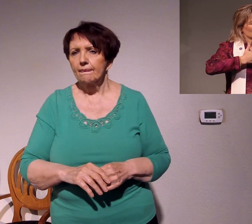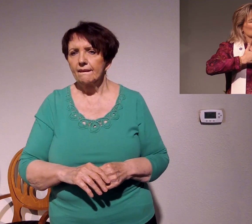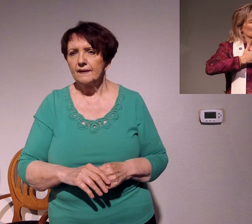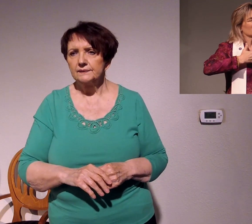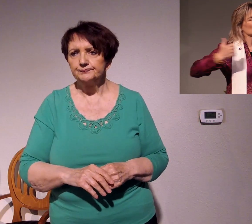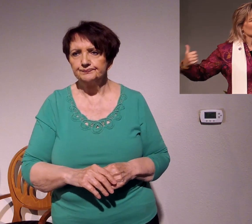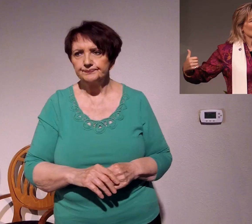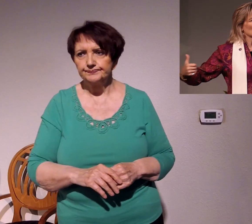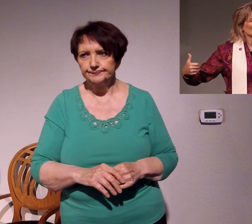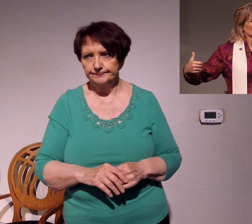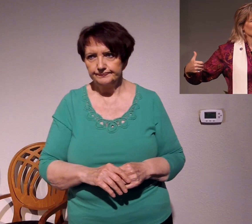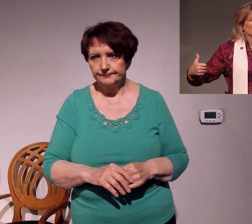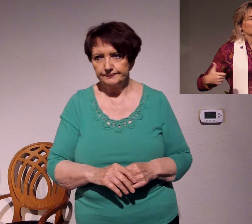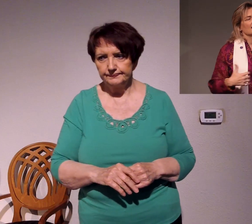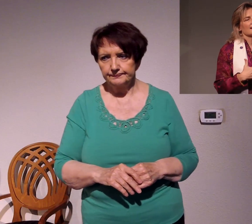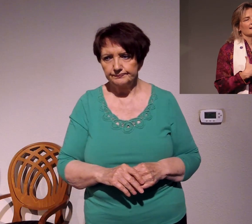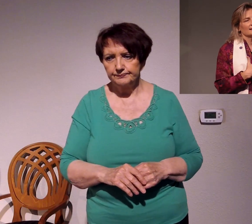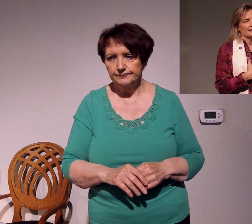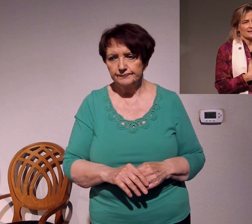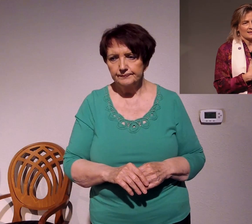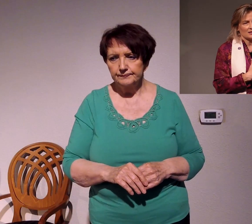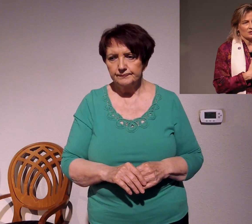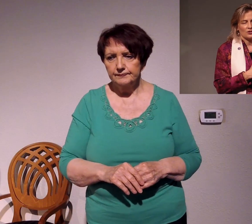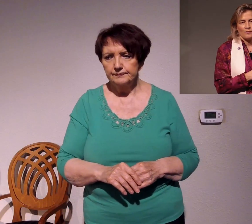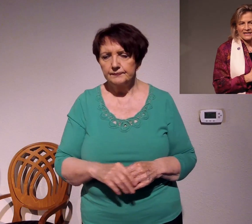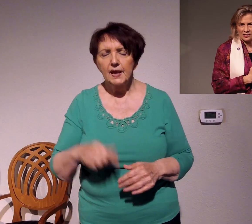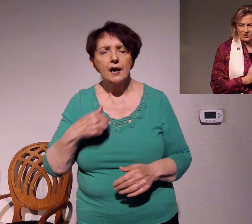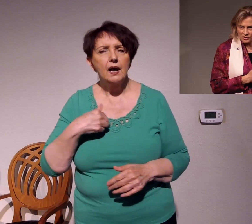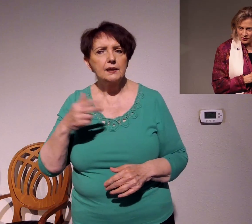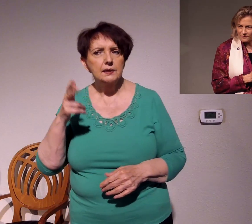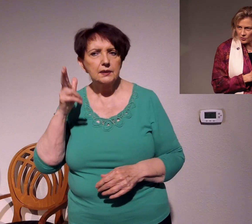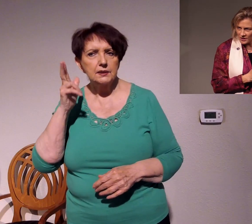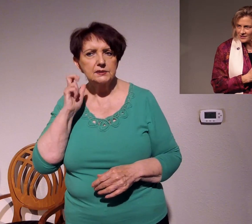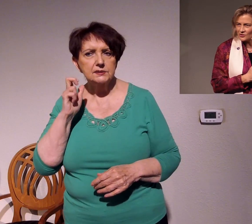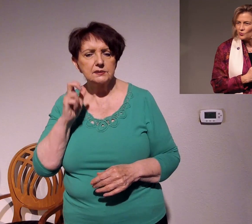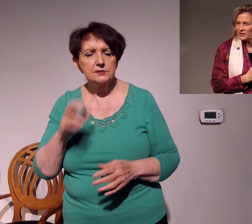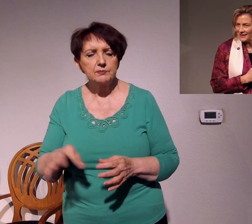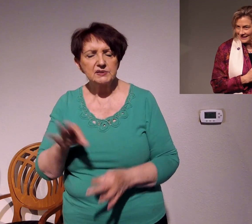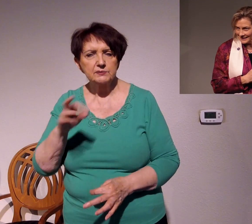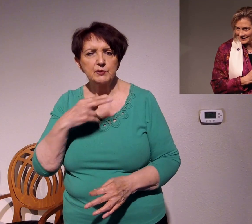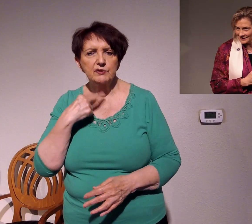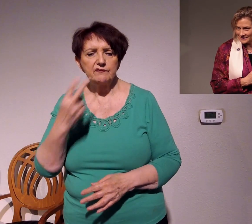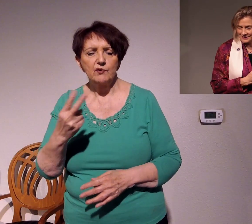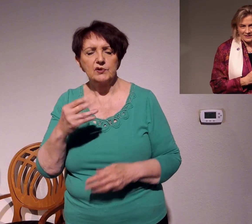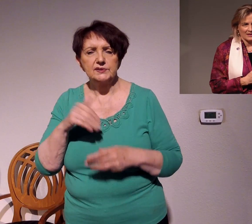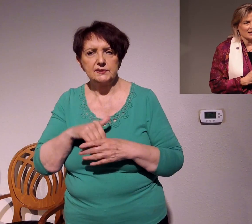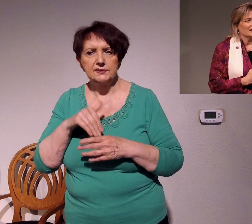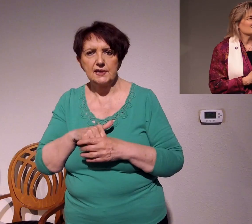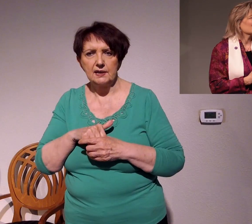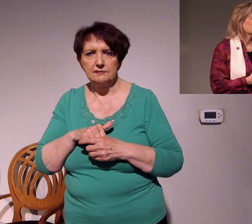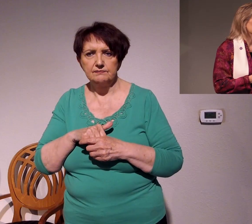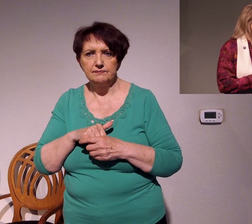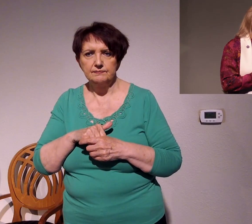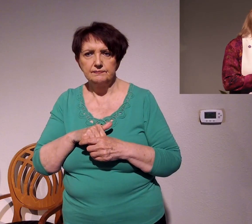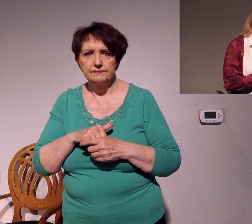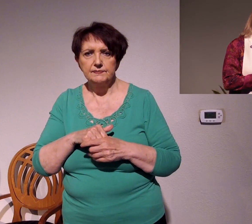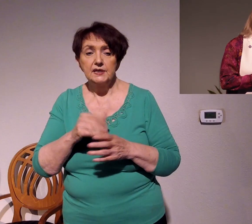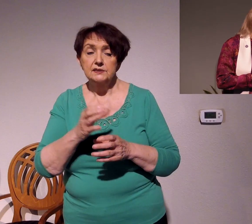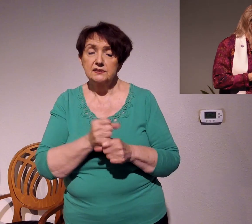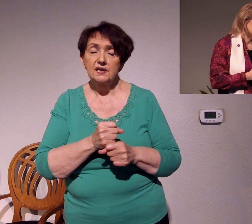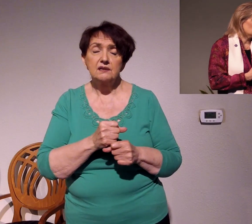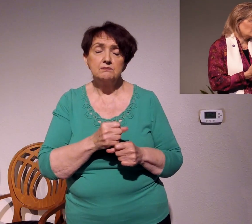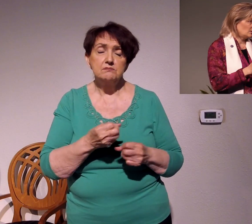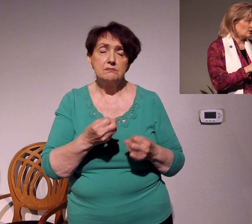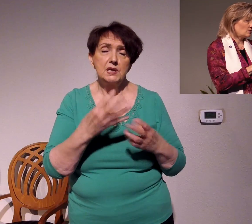I am stretched the most, is I listen to my spirit voice within. It's taken decades